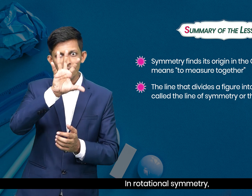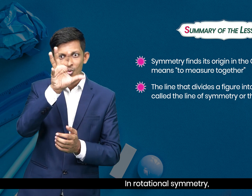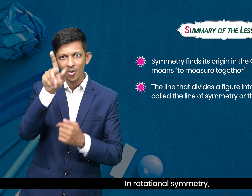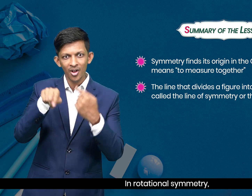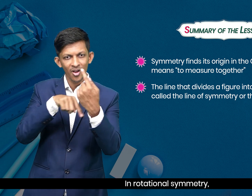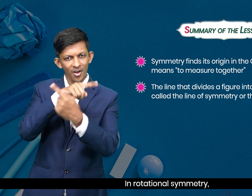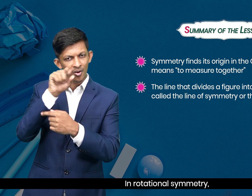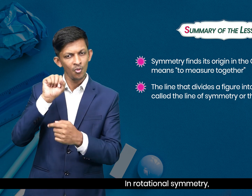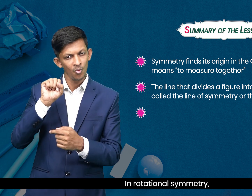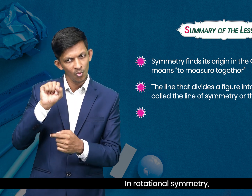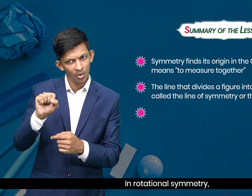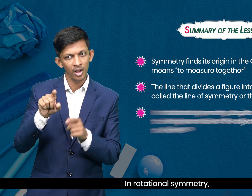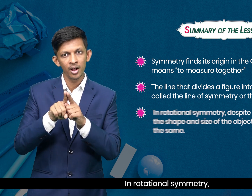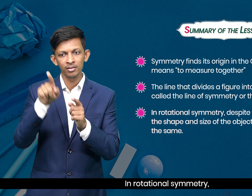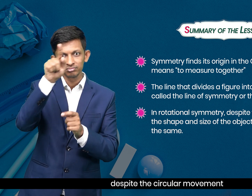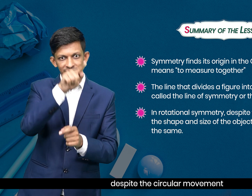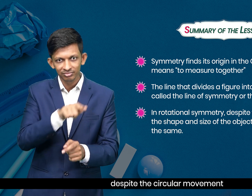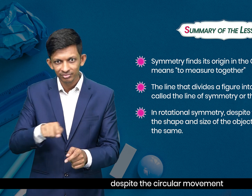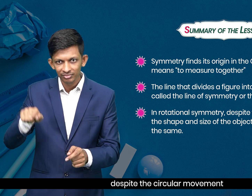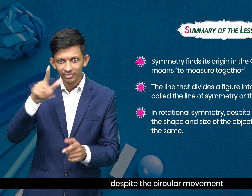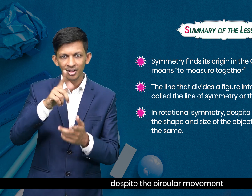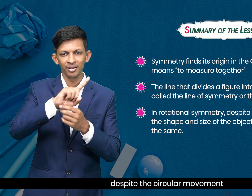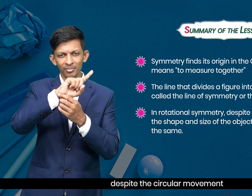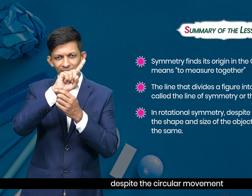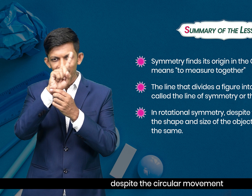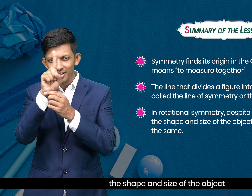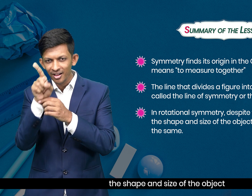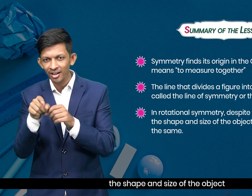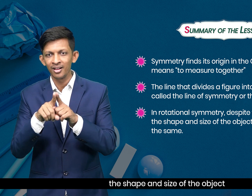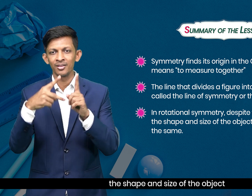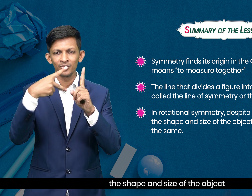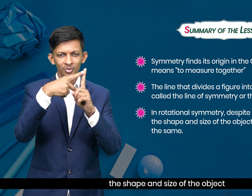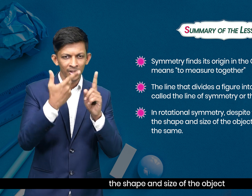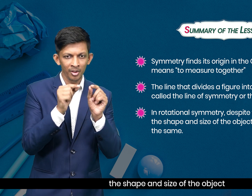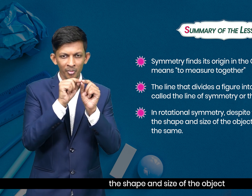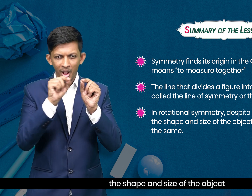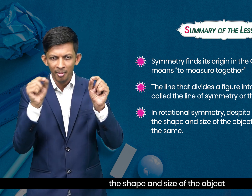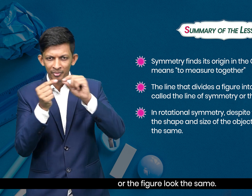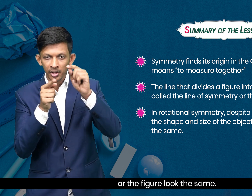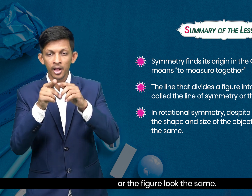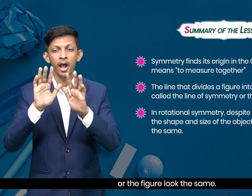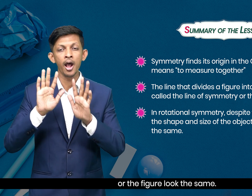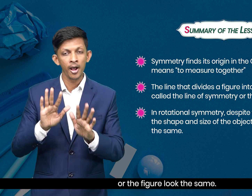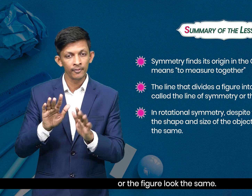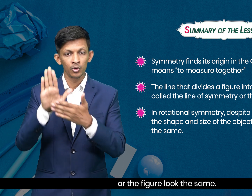In rotational symmetry, despite the circular movement, the shape and size of the object or the figure look the